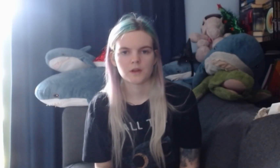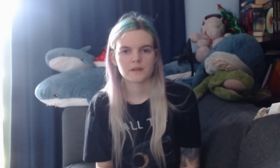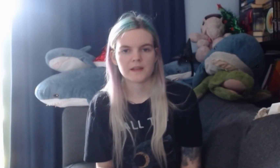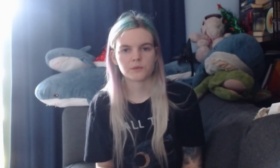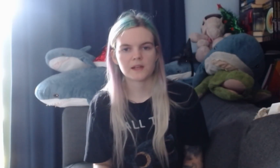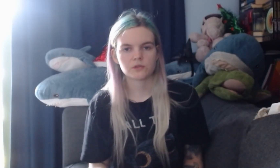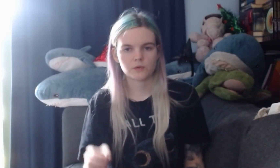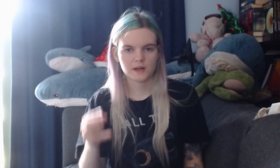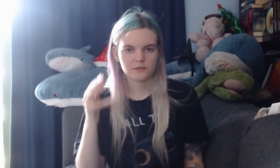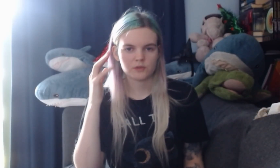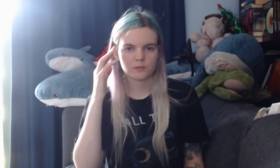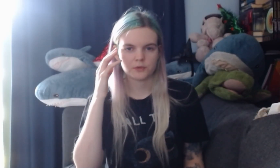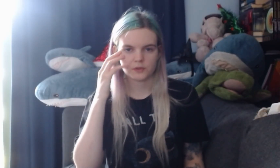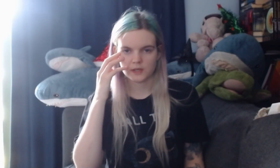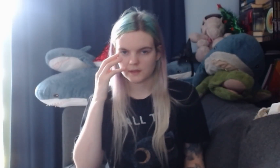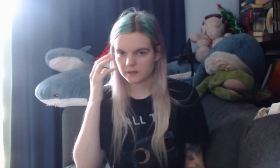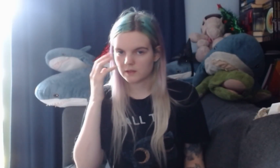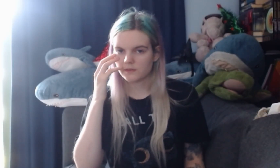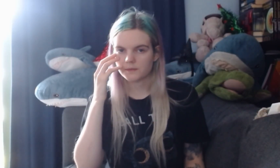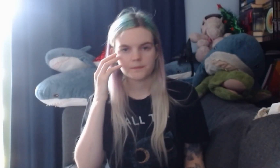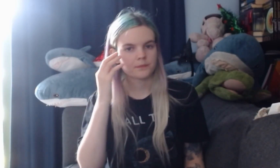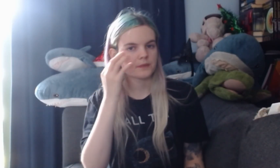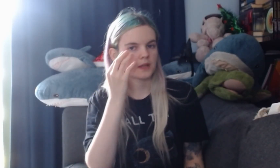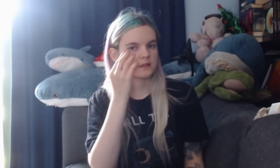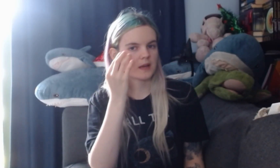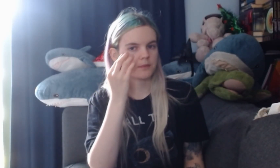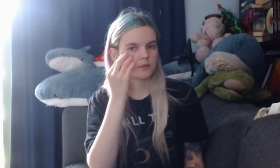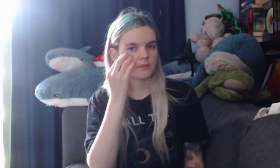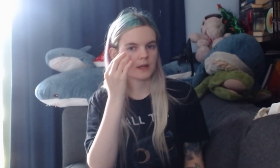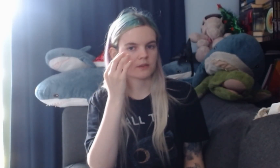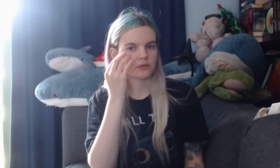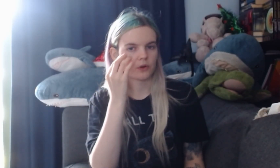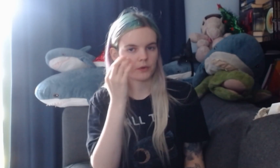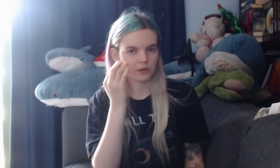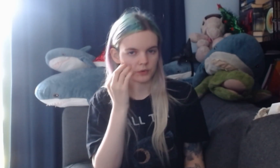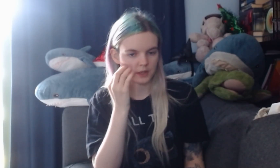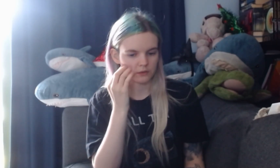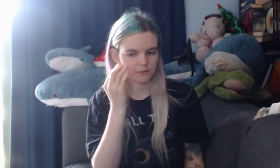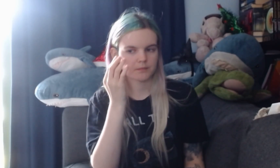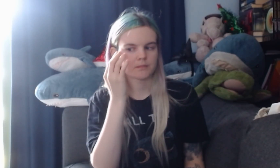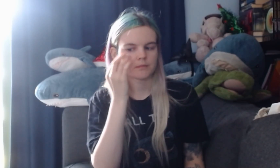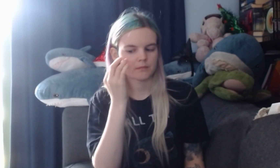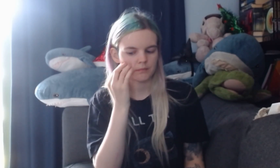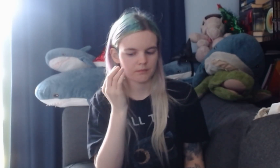Next we get to cry, for which we put our hand like this and tap and slowly go down.